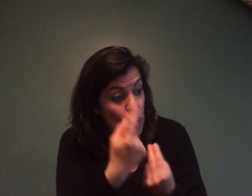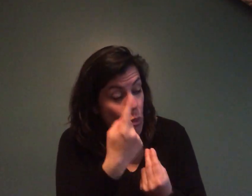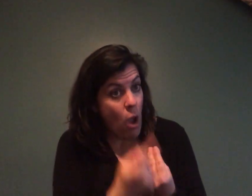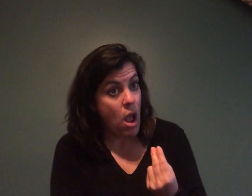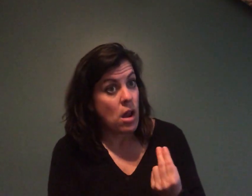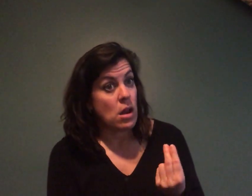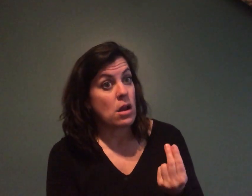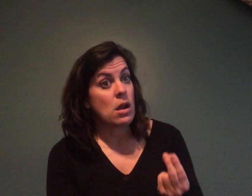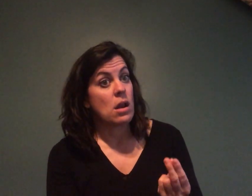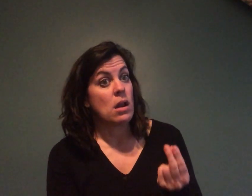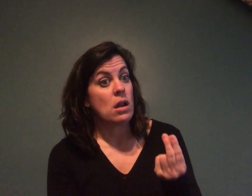I'm not sure either.